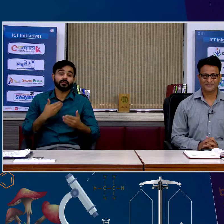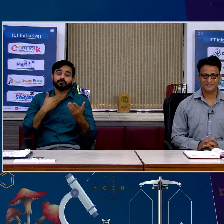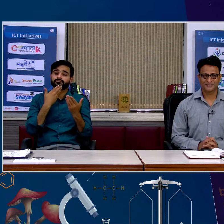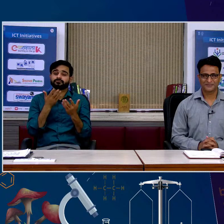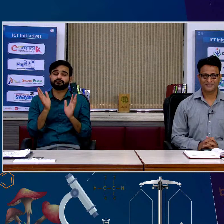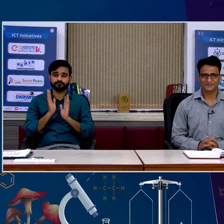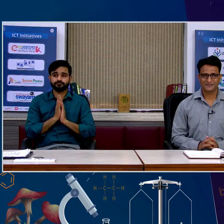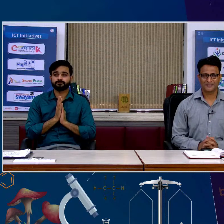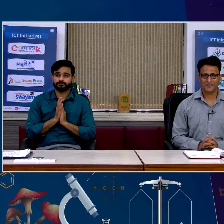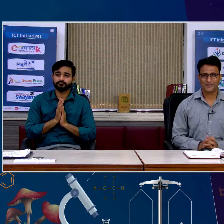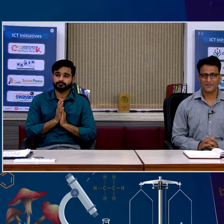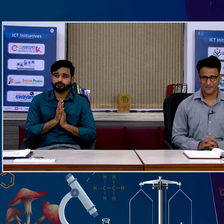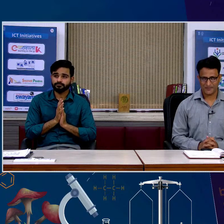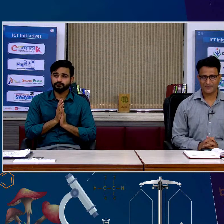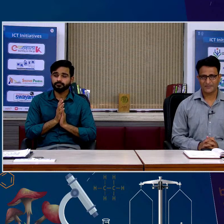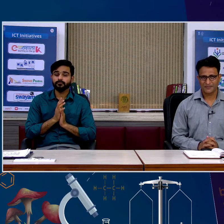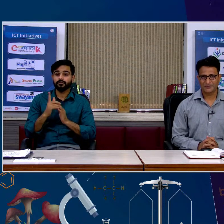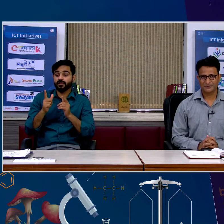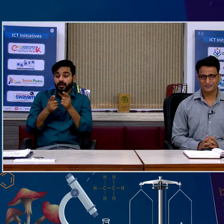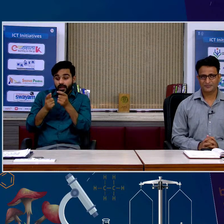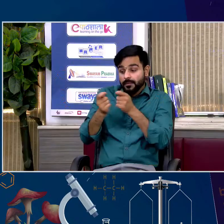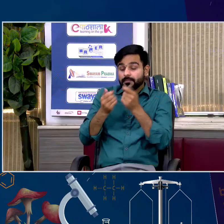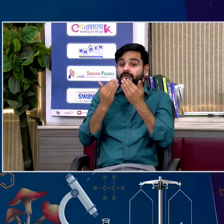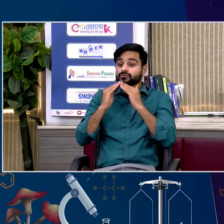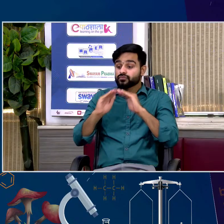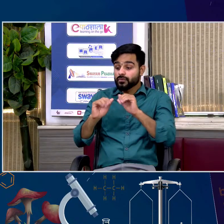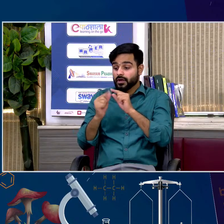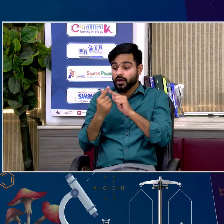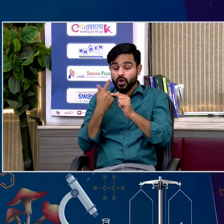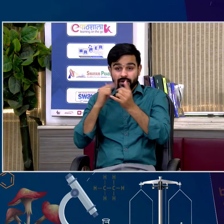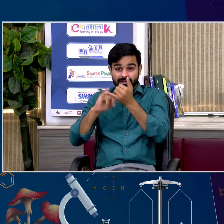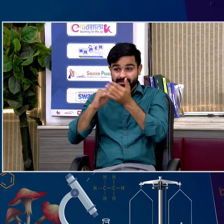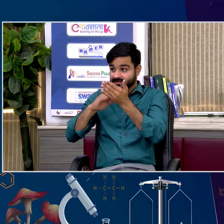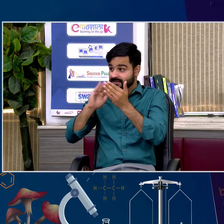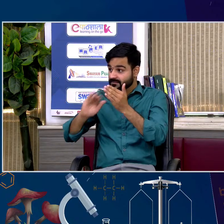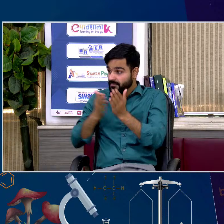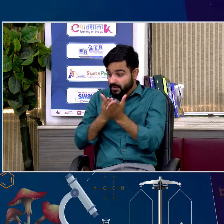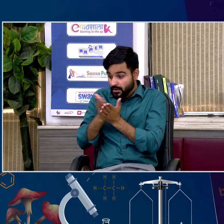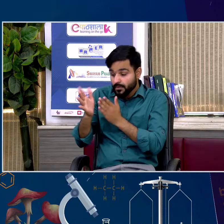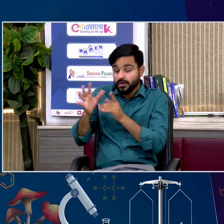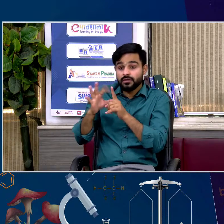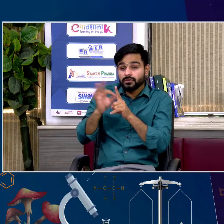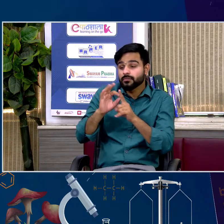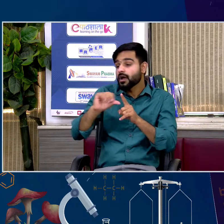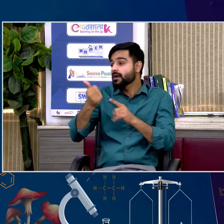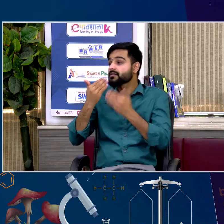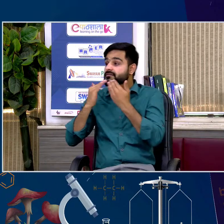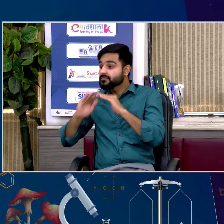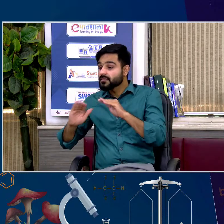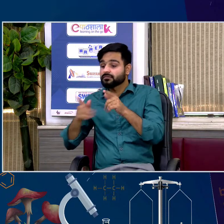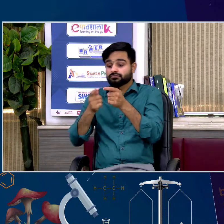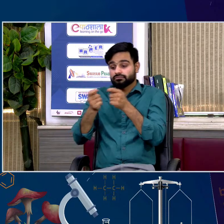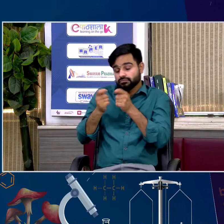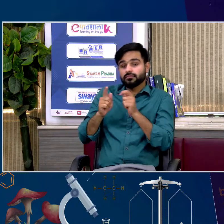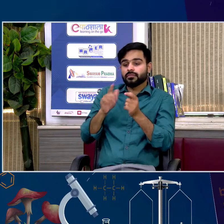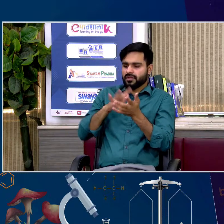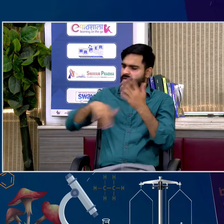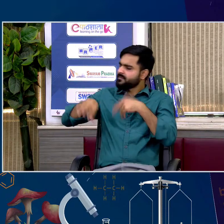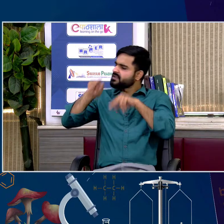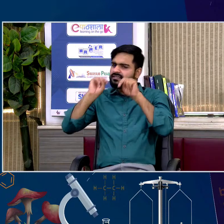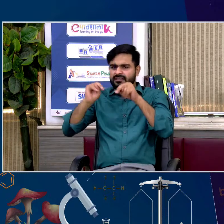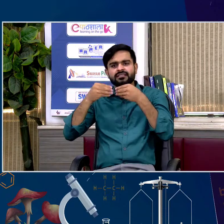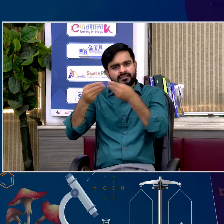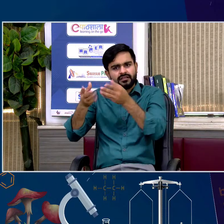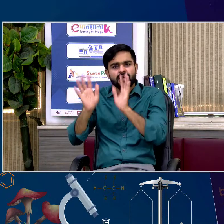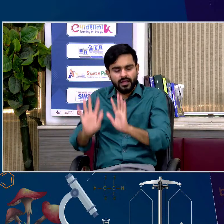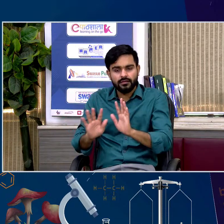just deal with autistic children in the way you would deal with other children. Of course, they have some special needs. You